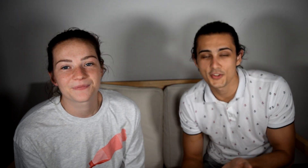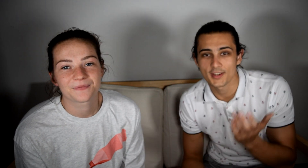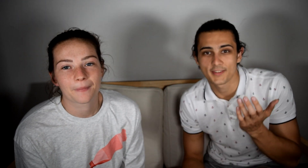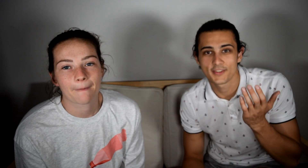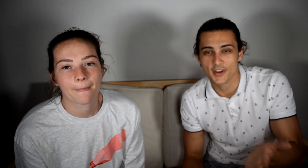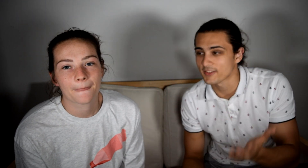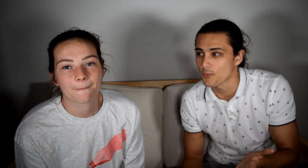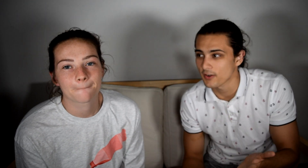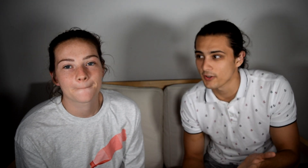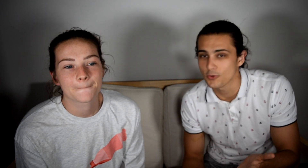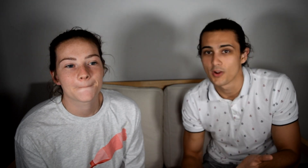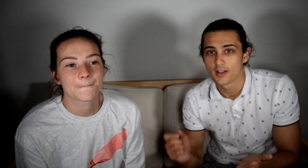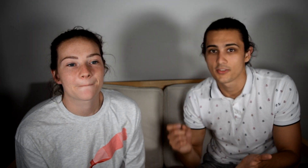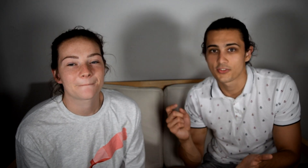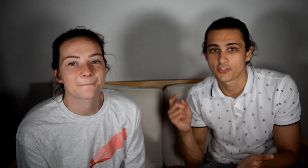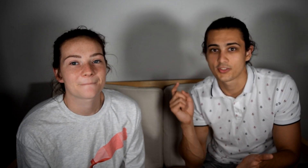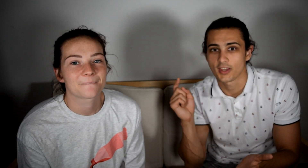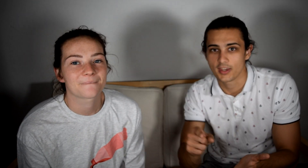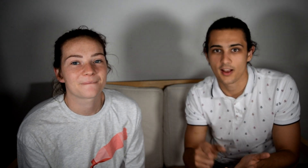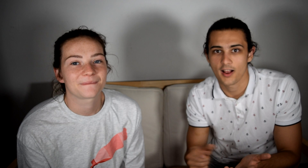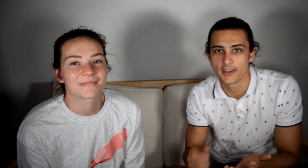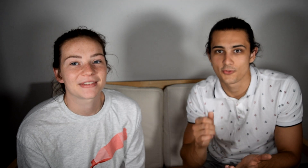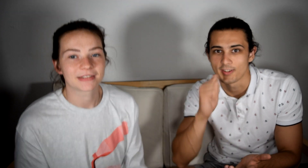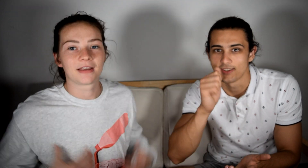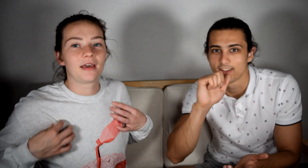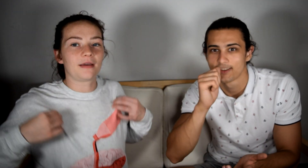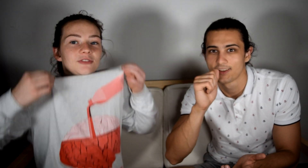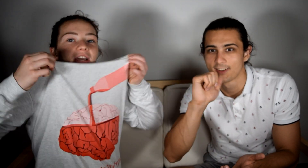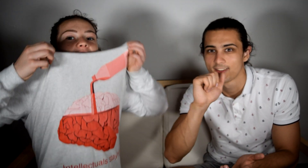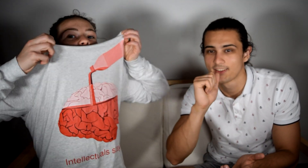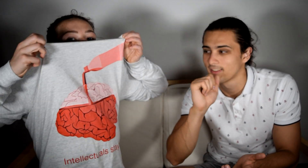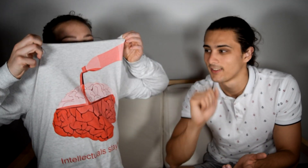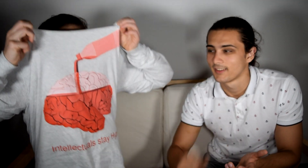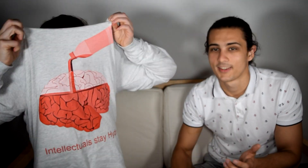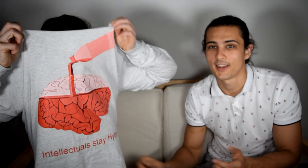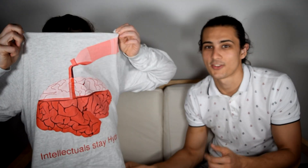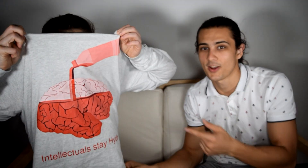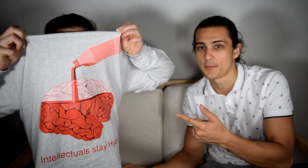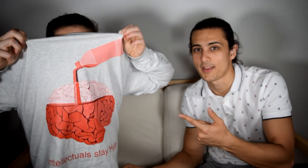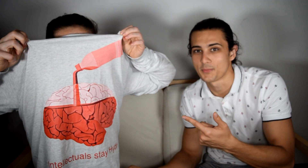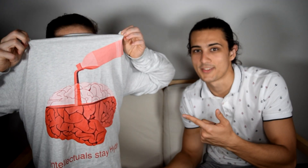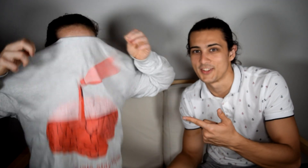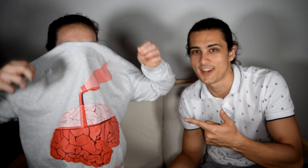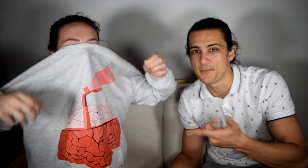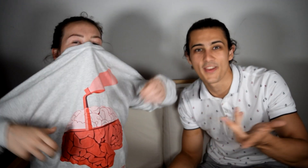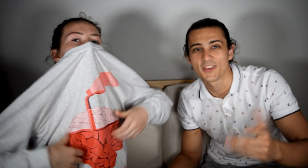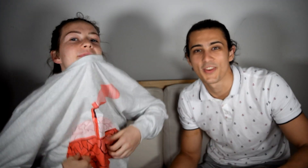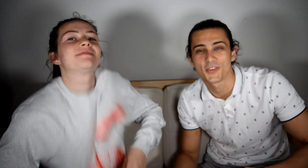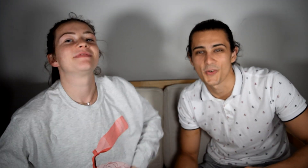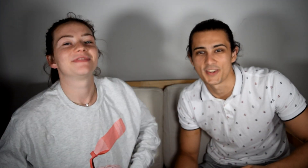and see you next time, whatever you do. Stay hydrated. Check out the merch. Yeah, check out the best merch in the game. Thank you for watching.